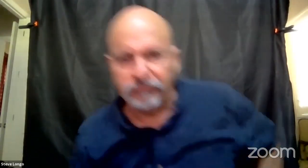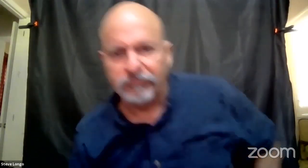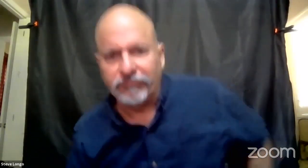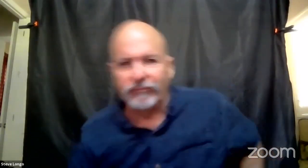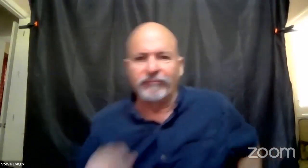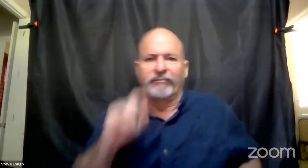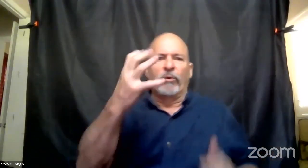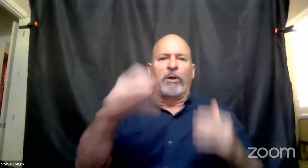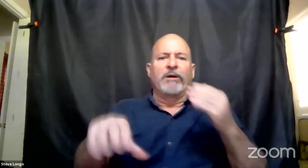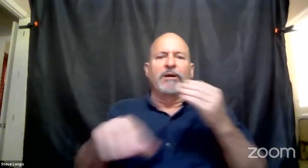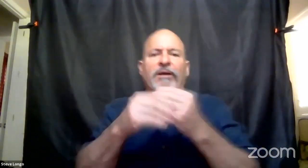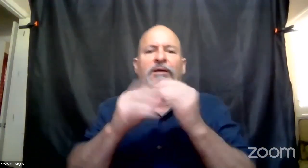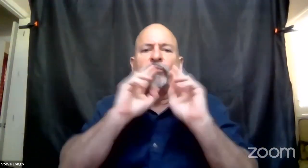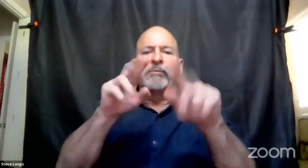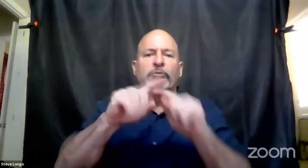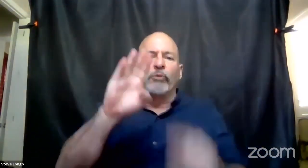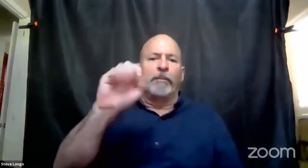Nikki, do you want me to interpret for Sure, Steve? I can.